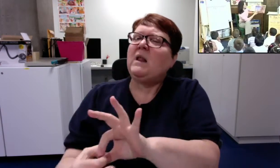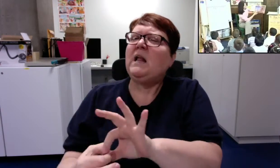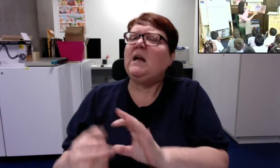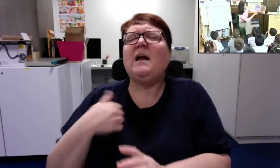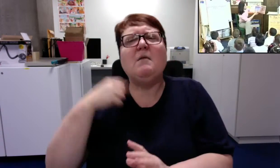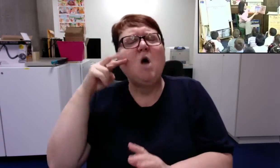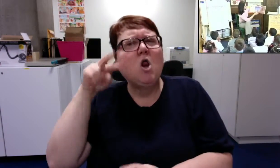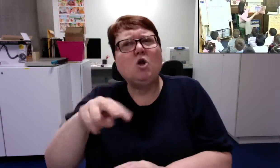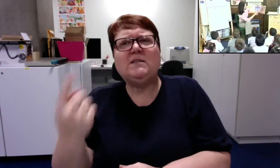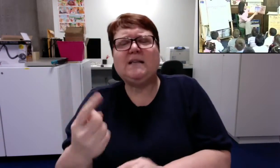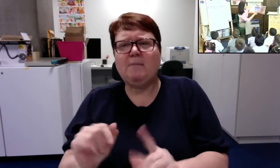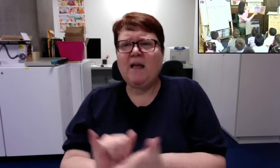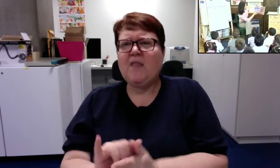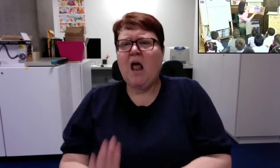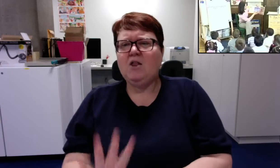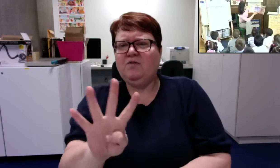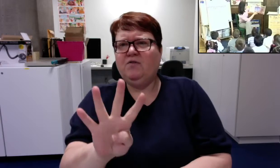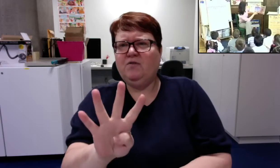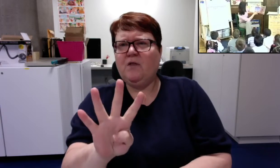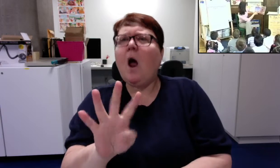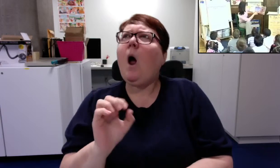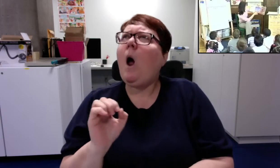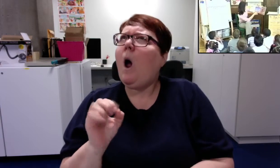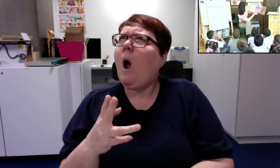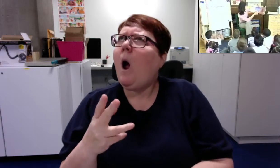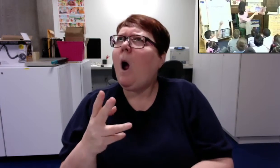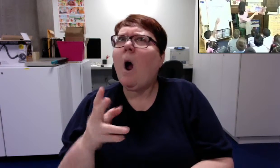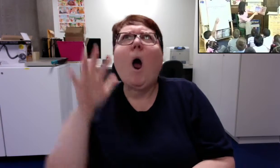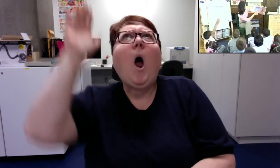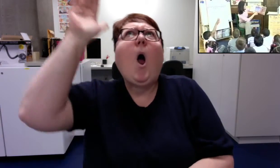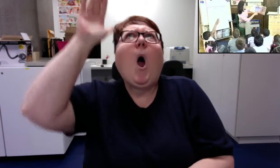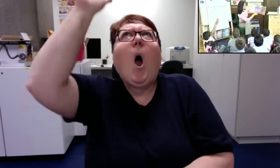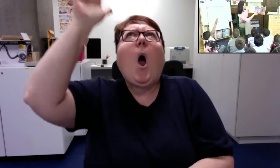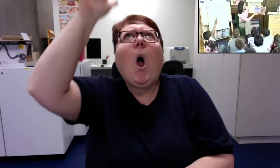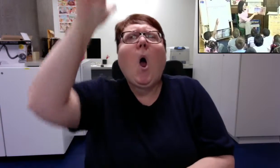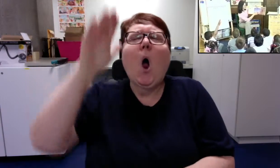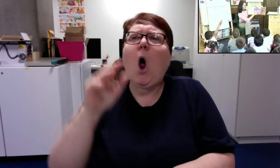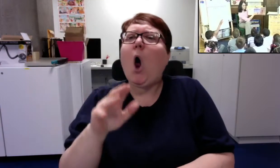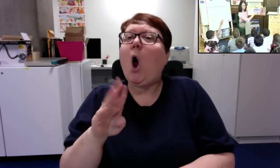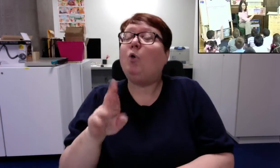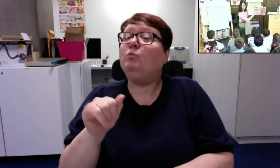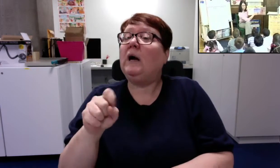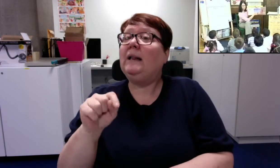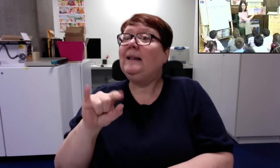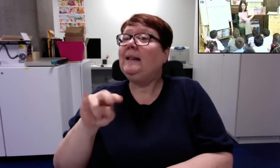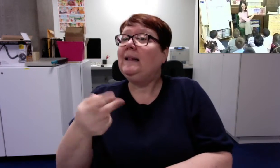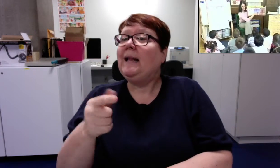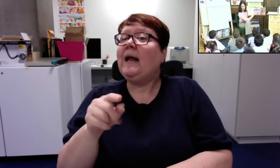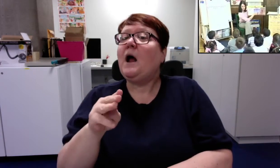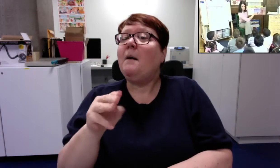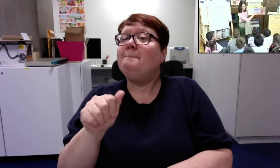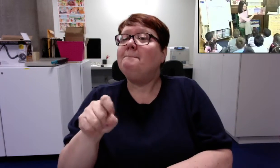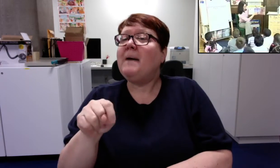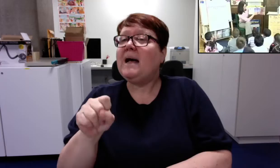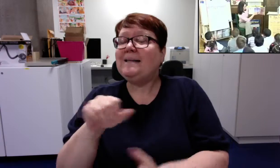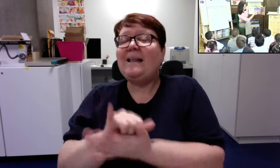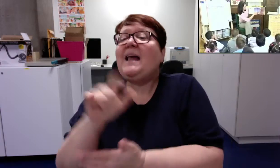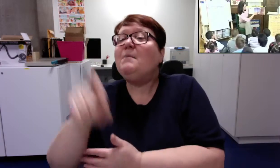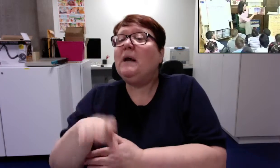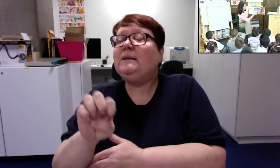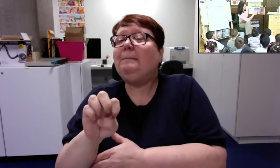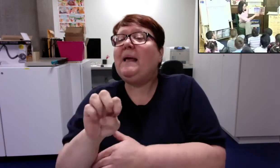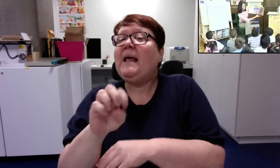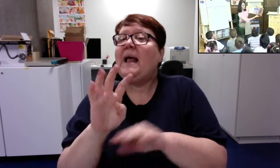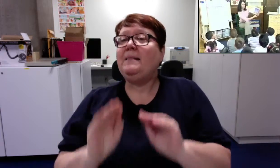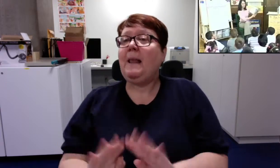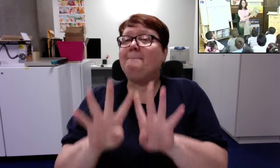for something that stands up straight. Ooh, I see that. Bristling mast. So that must be the mast. I know what it